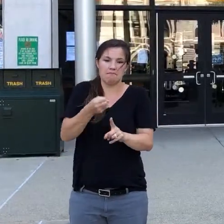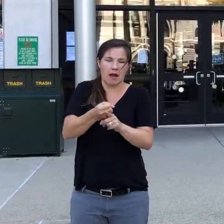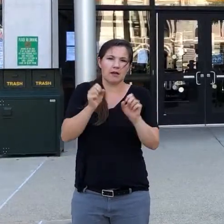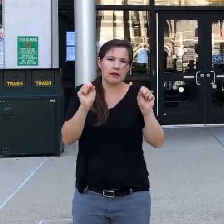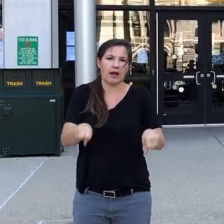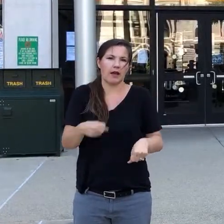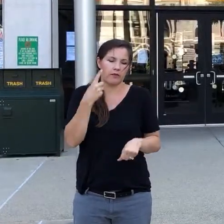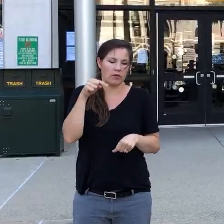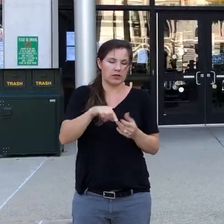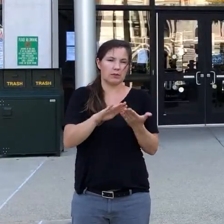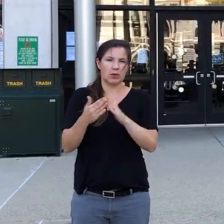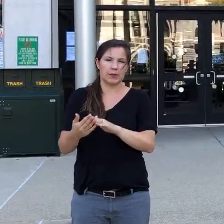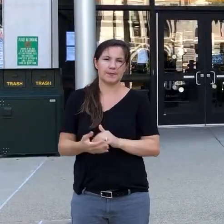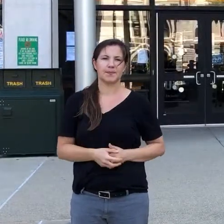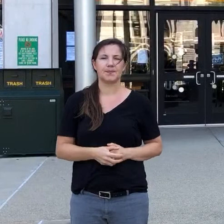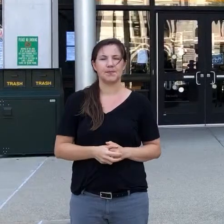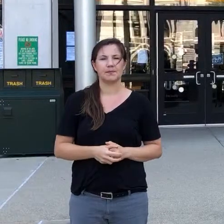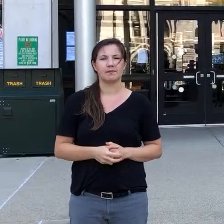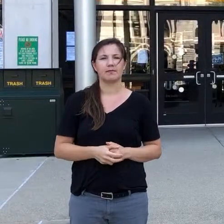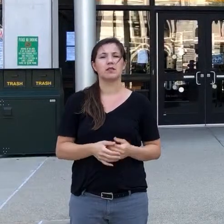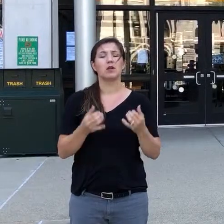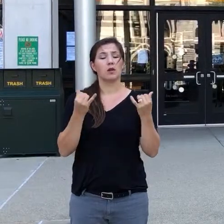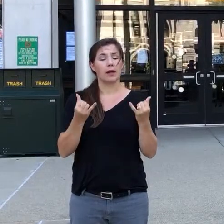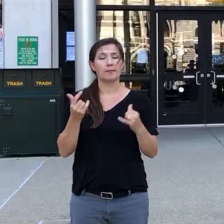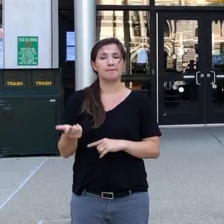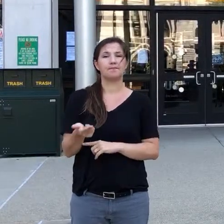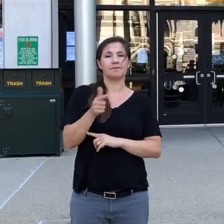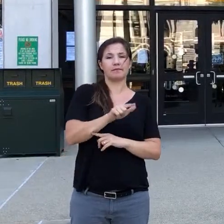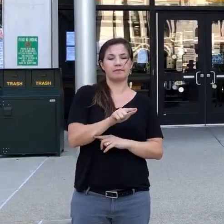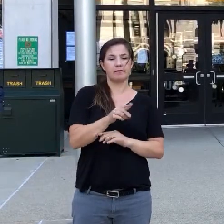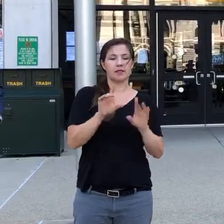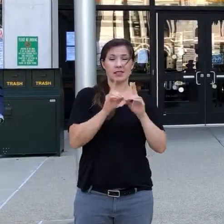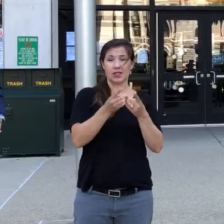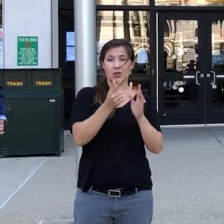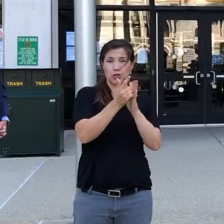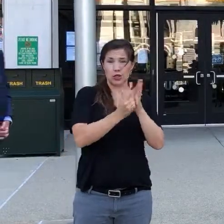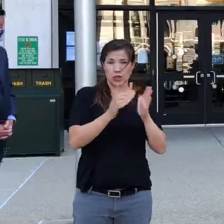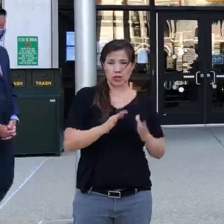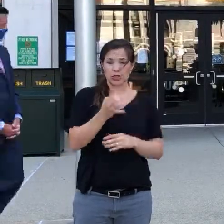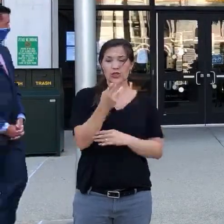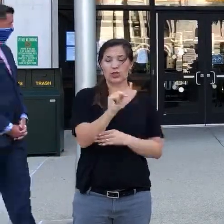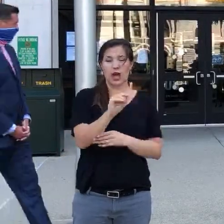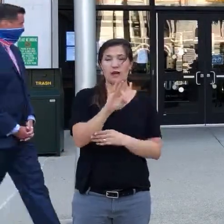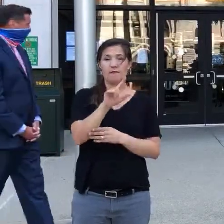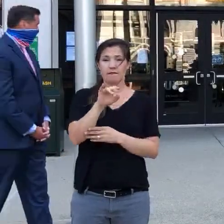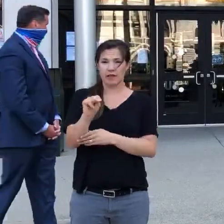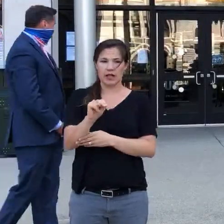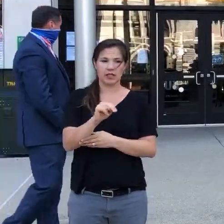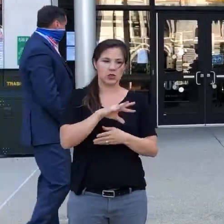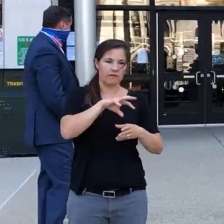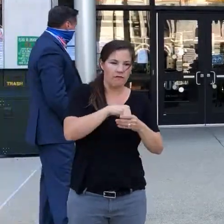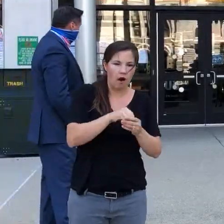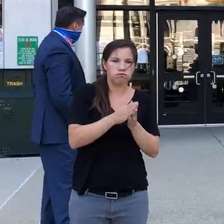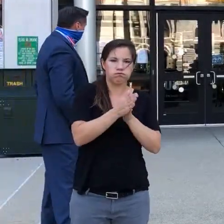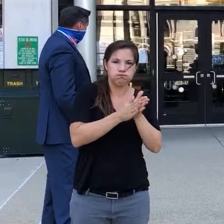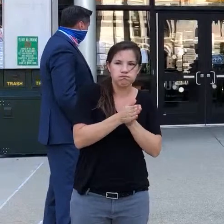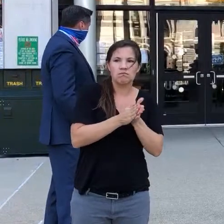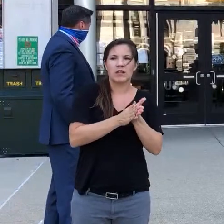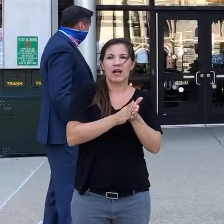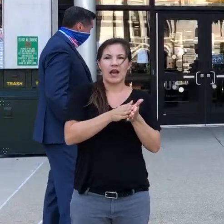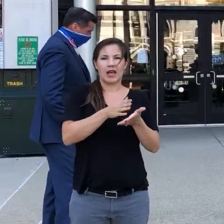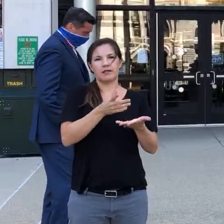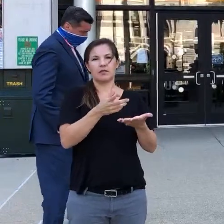have on the greater community. With that, I'd like to turn it over to our Attorney John Flynn, who's been very, very involved in the prosecution